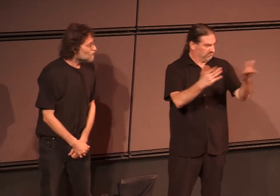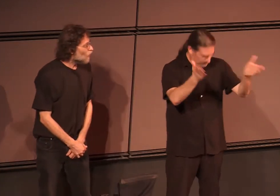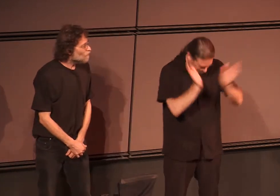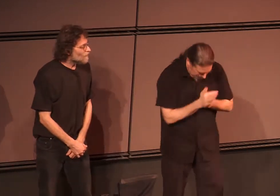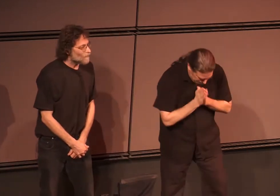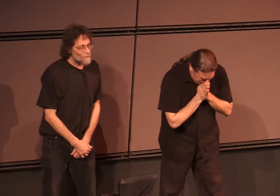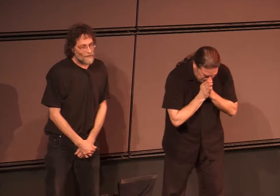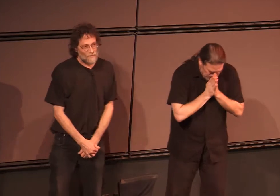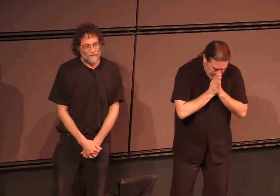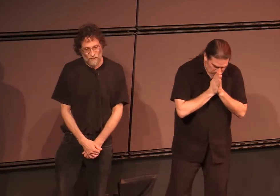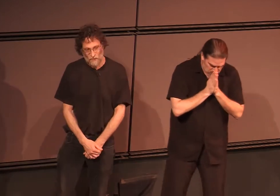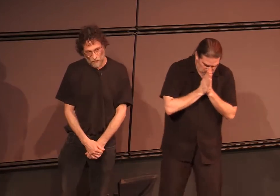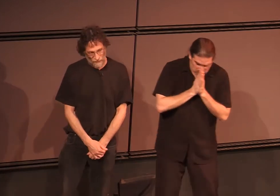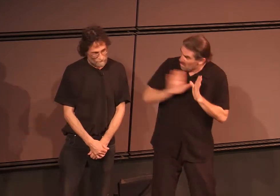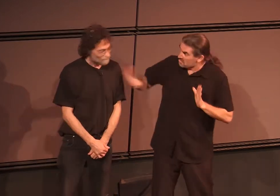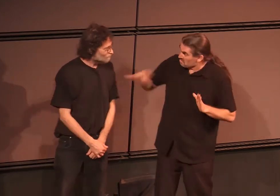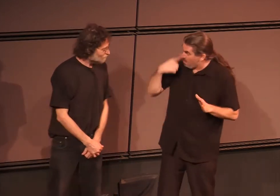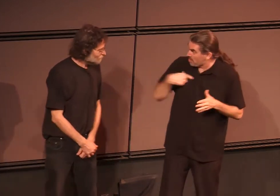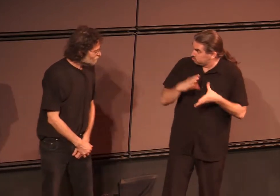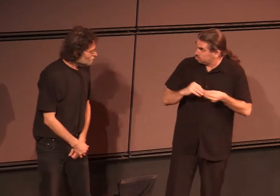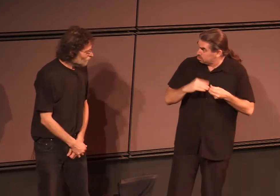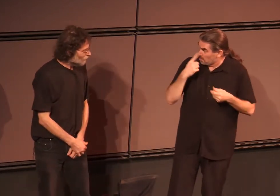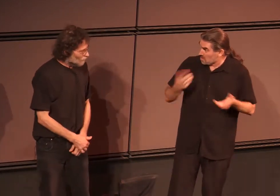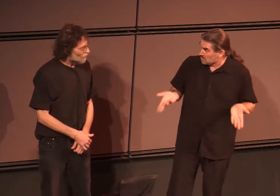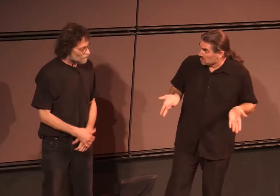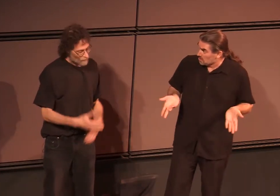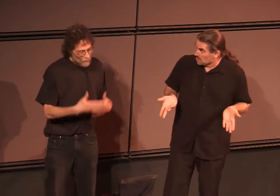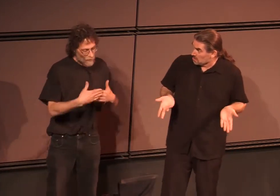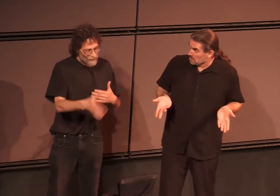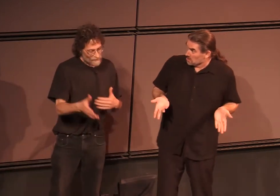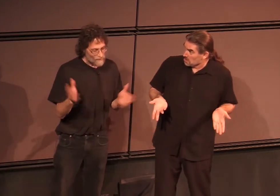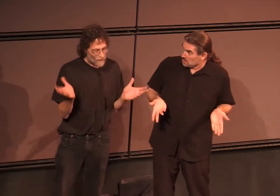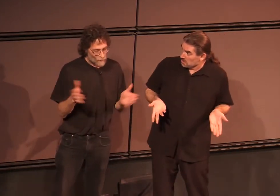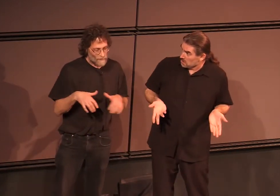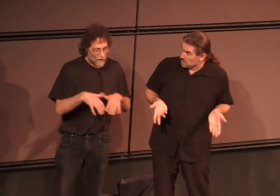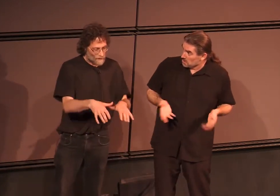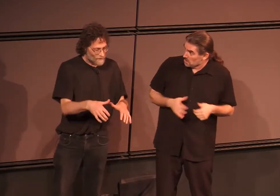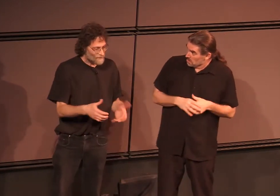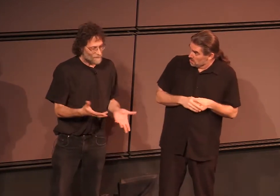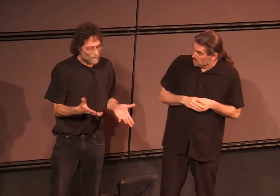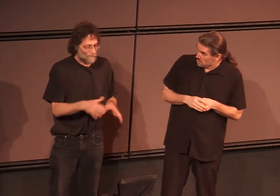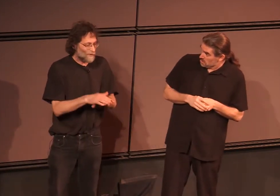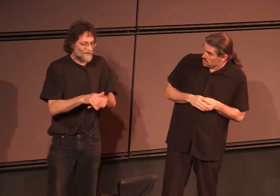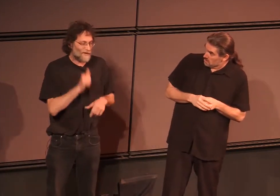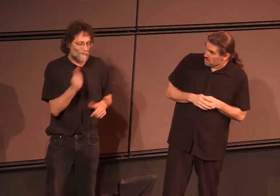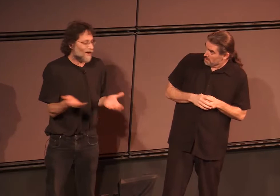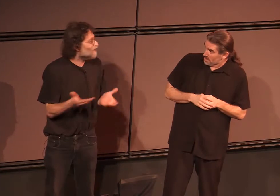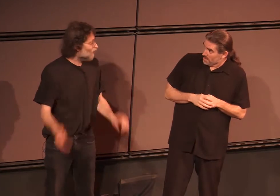So that reminds me of this story. Go ahead, talk with the audience. Pretend I'm not here.